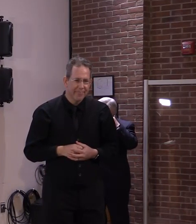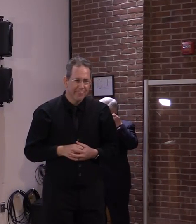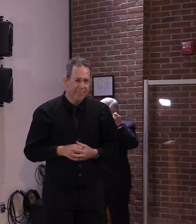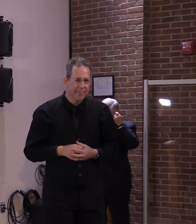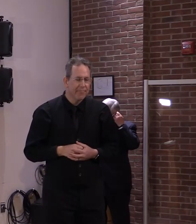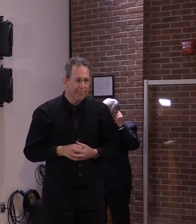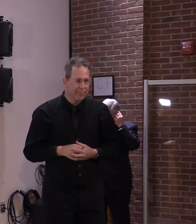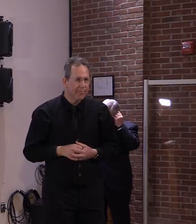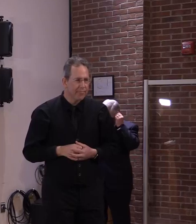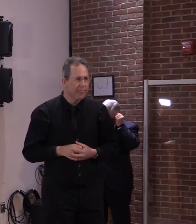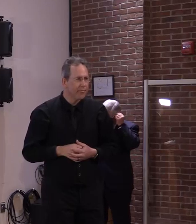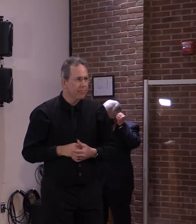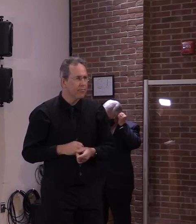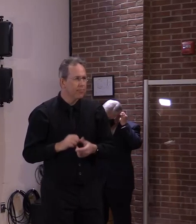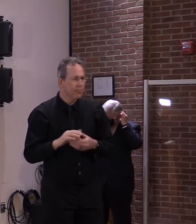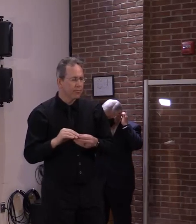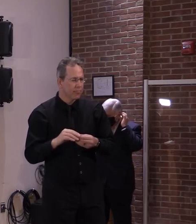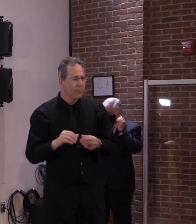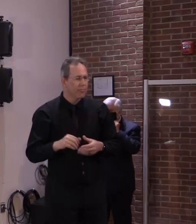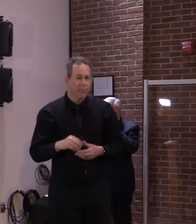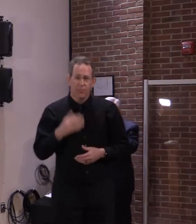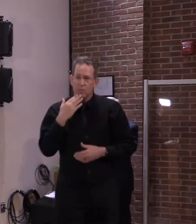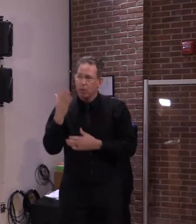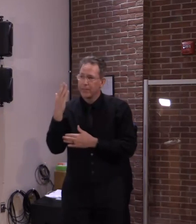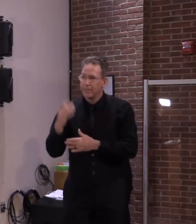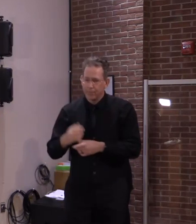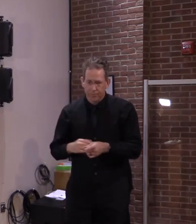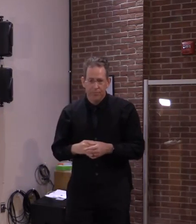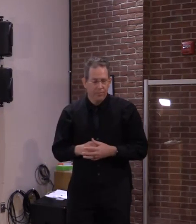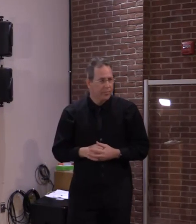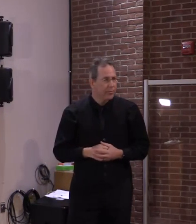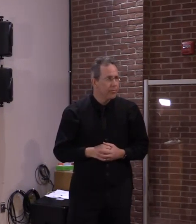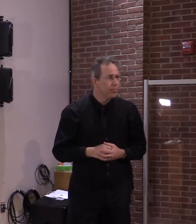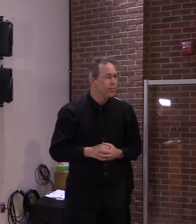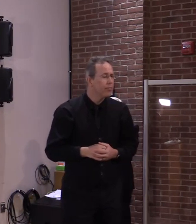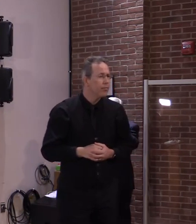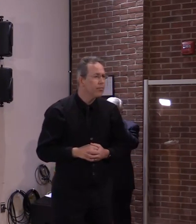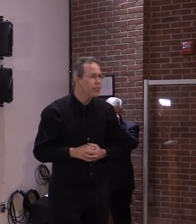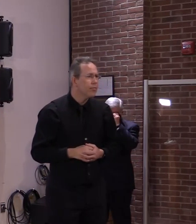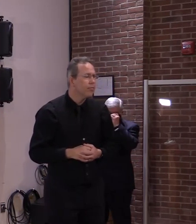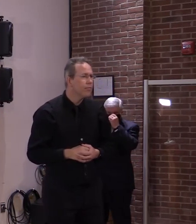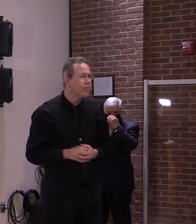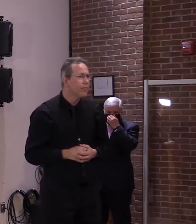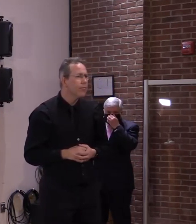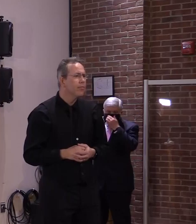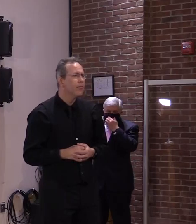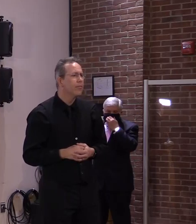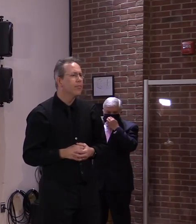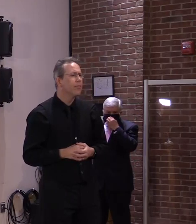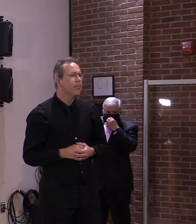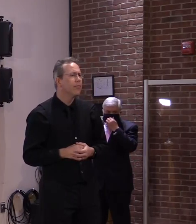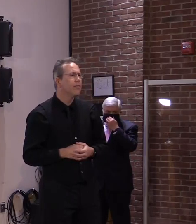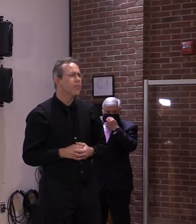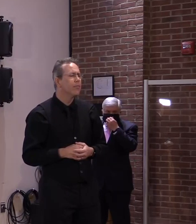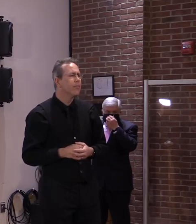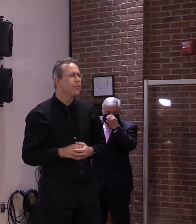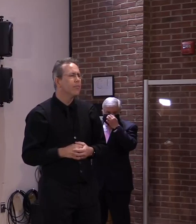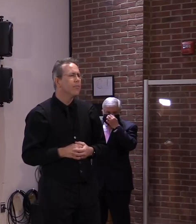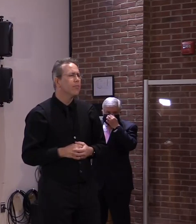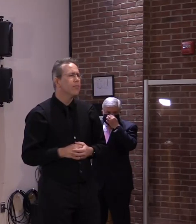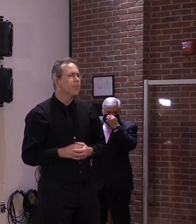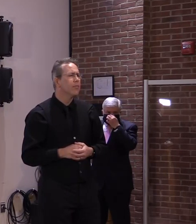Hey, good day. Governor, my question is actually going to go to the controversial decision to